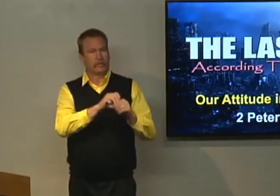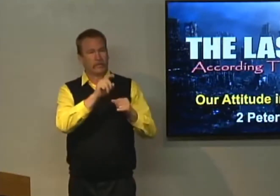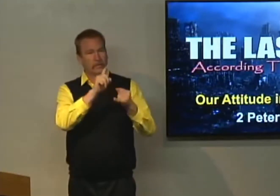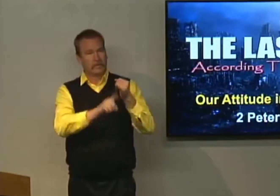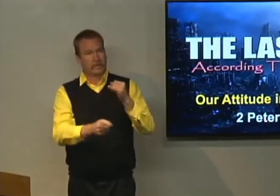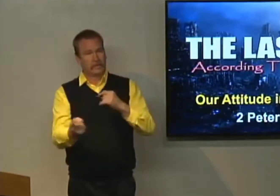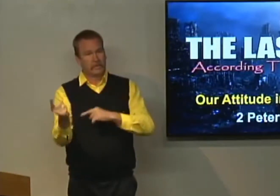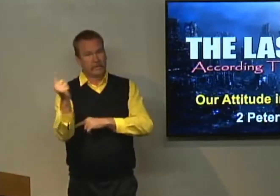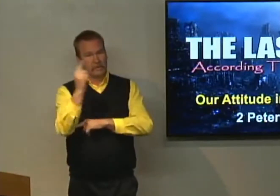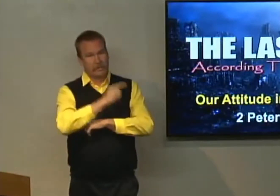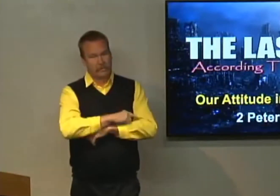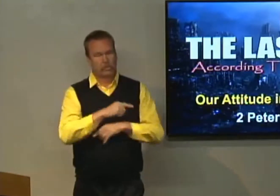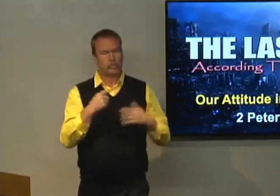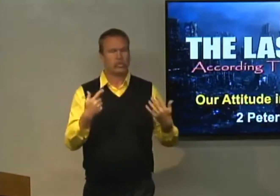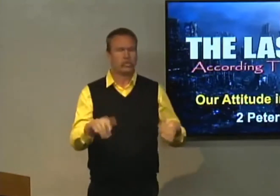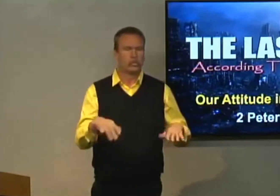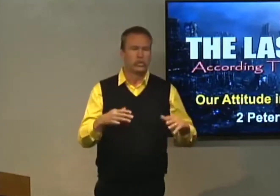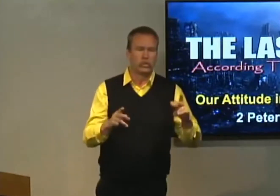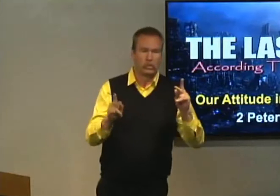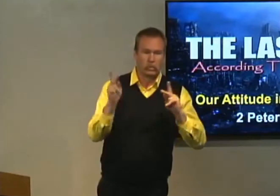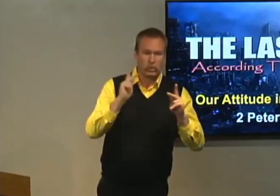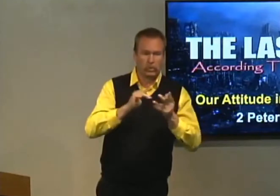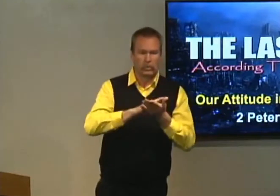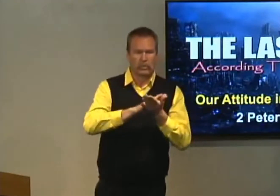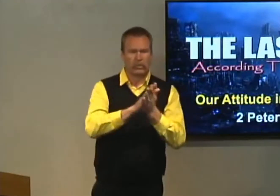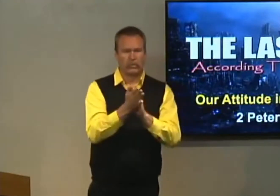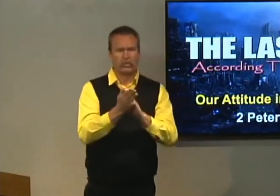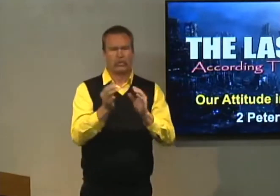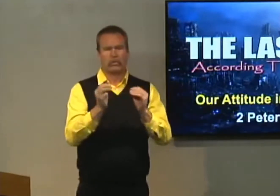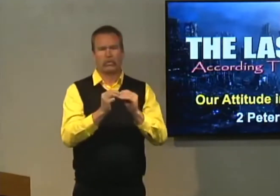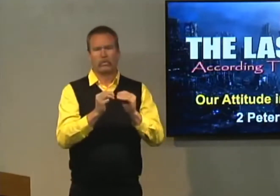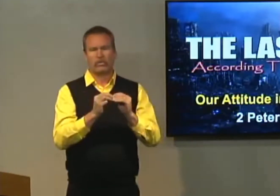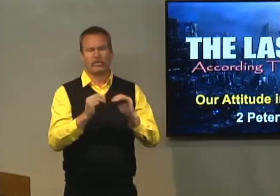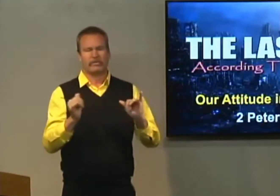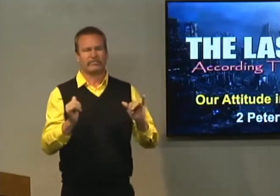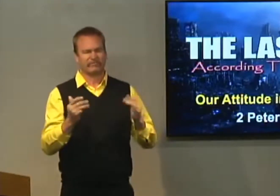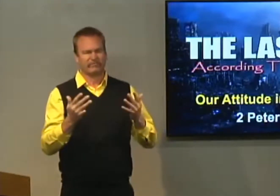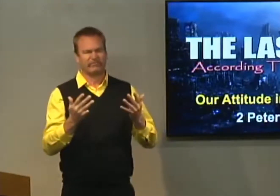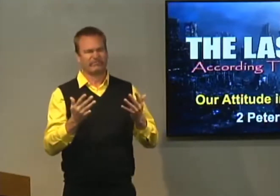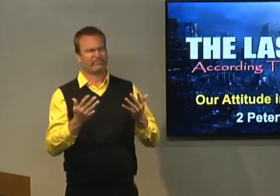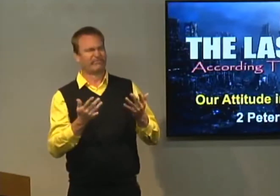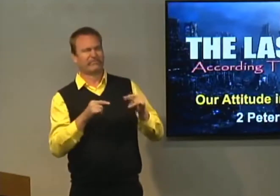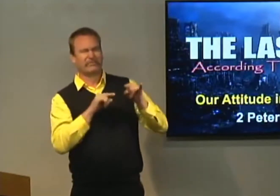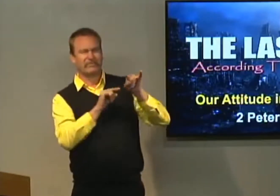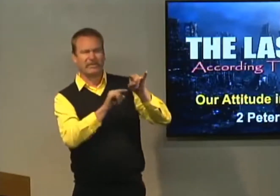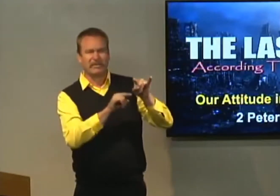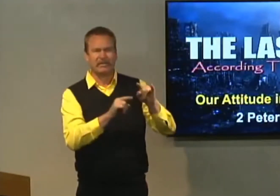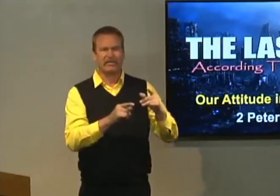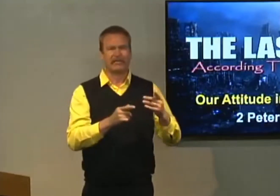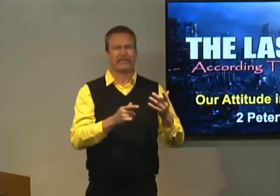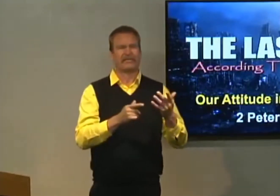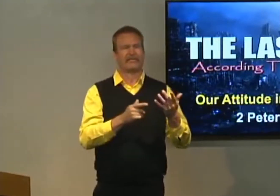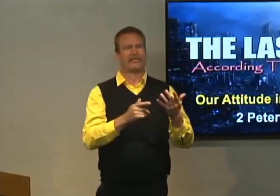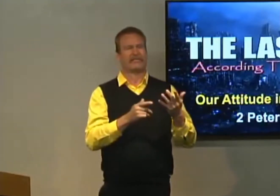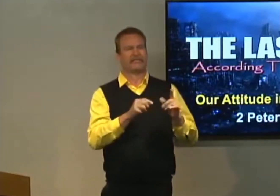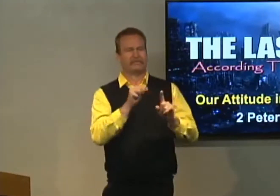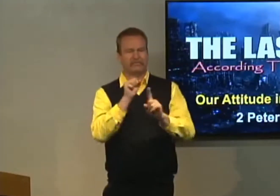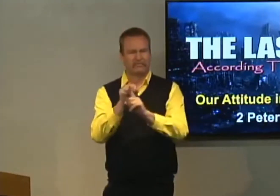there have been attitudes. Our attitude during the last days, this idea becomes more and more relevant. People mock